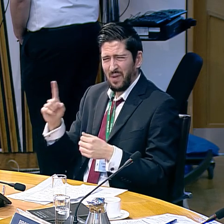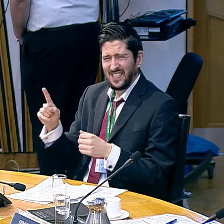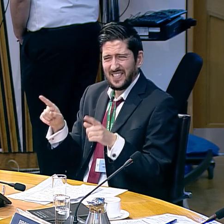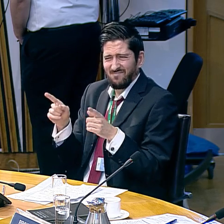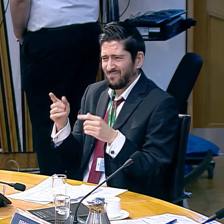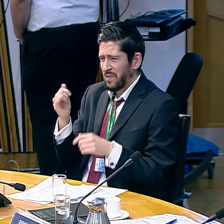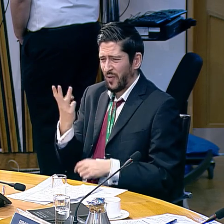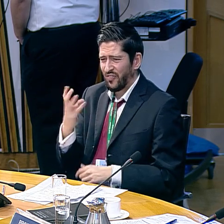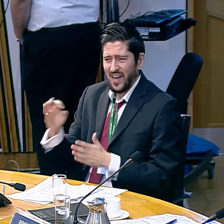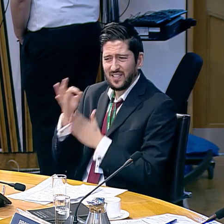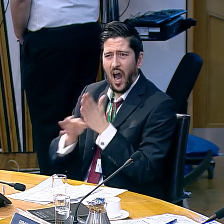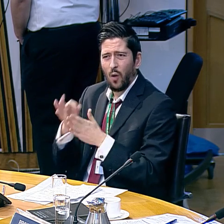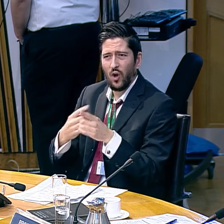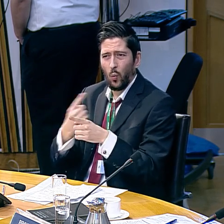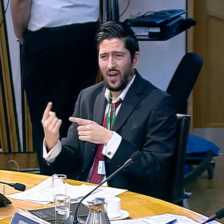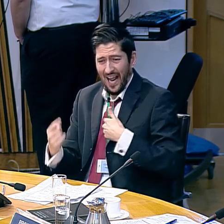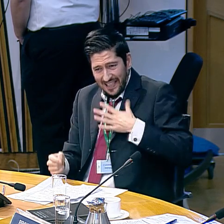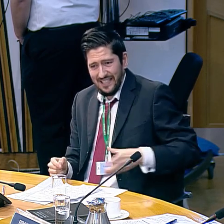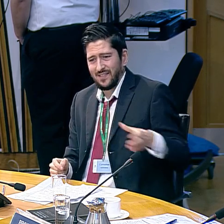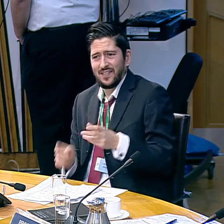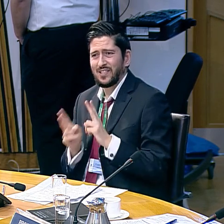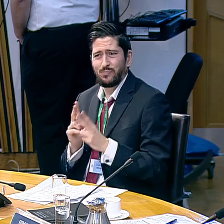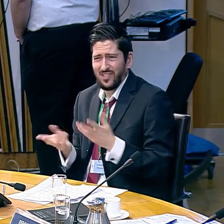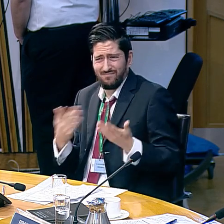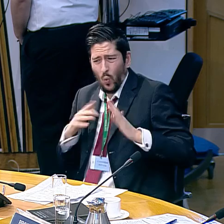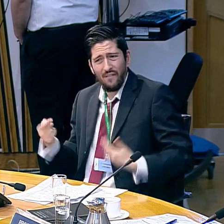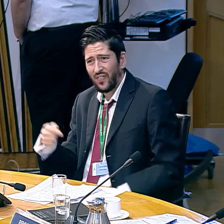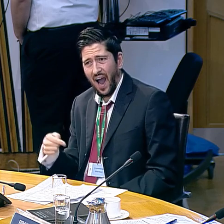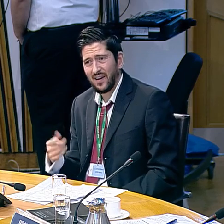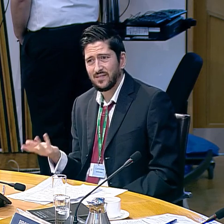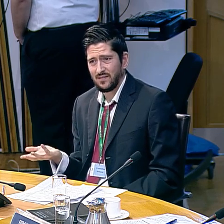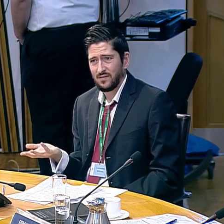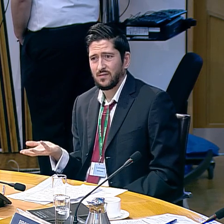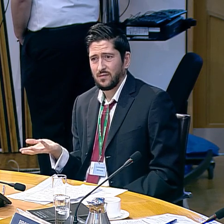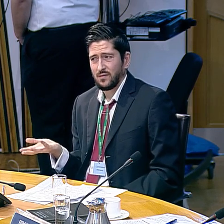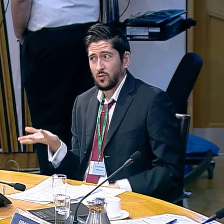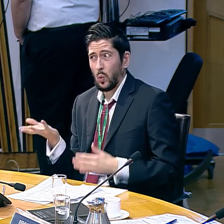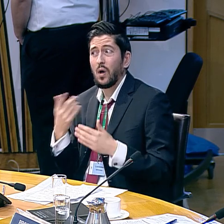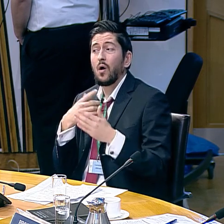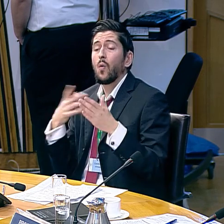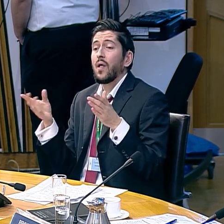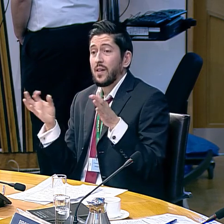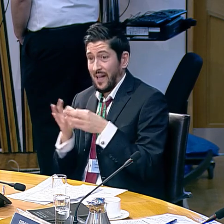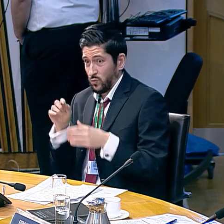university, it's around £20,000 a year, or 30 hours a week of interpreting. We need more interpreting in university for deaf